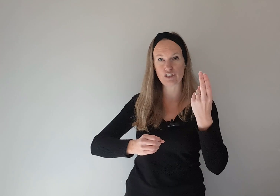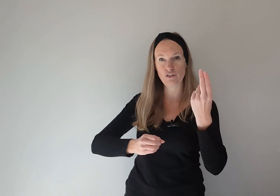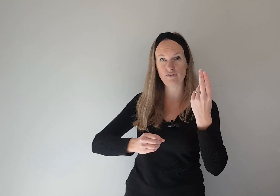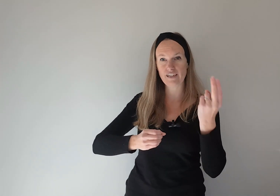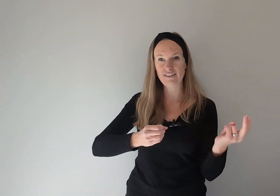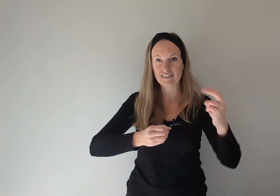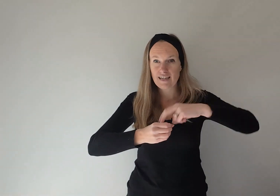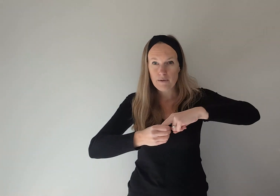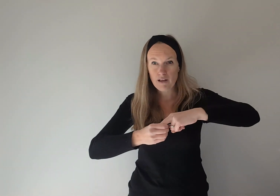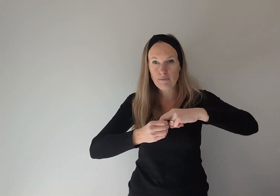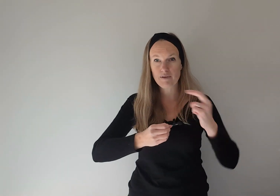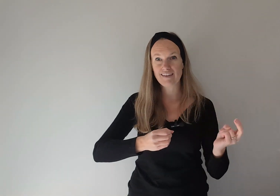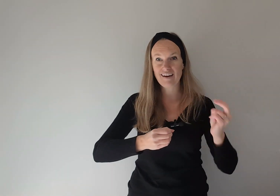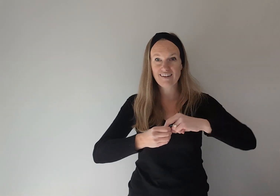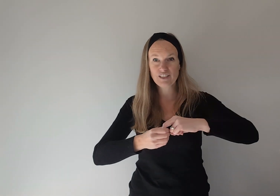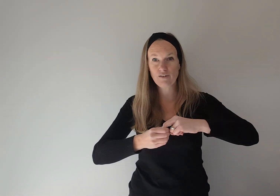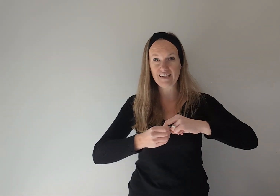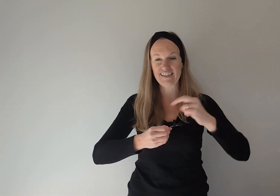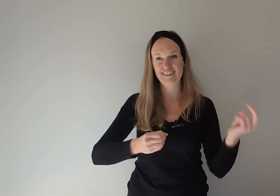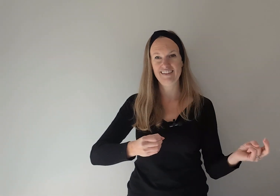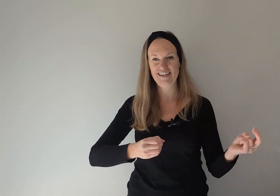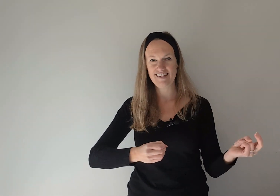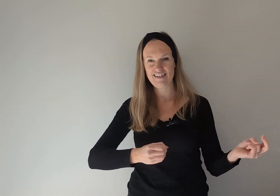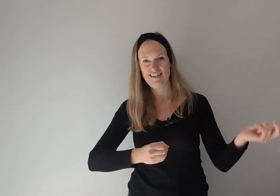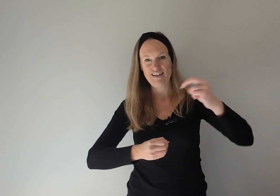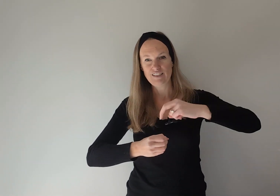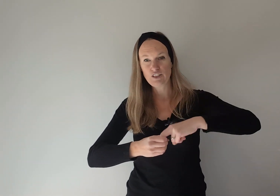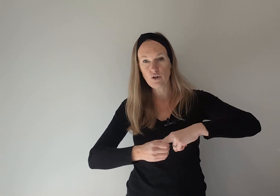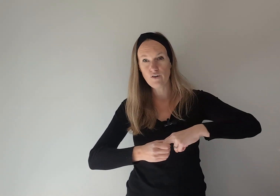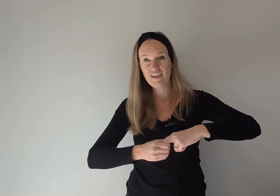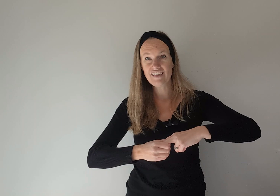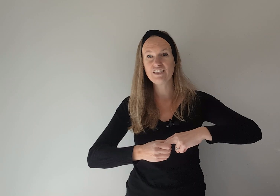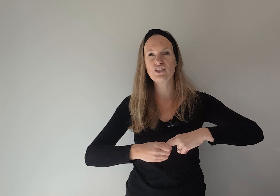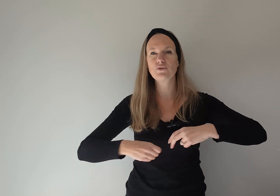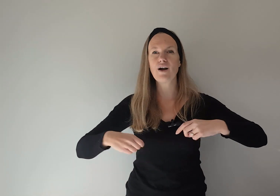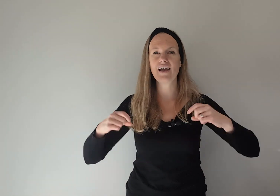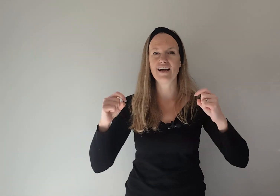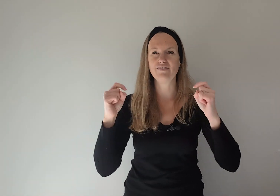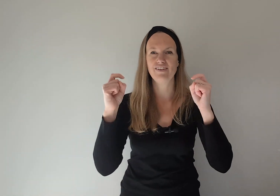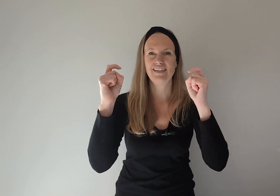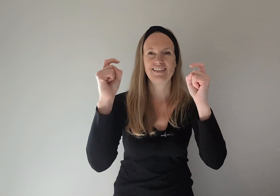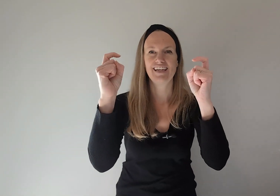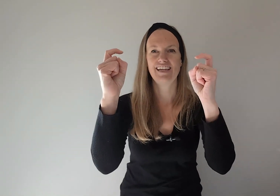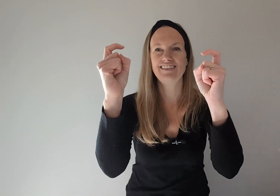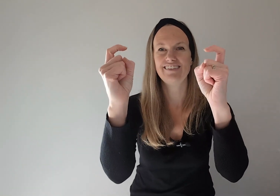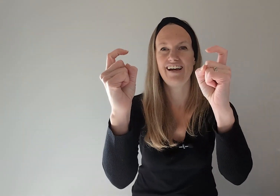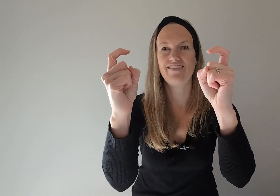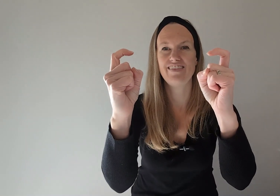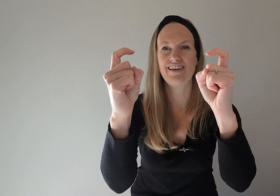2 fingers, plop them in there, join. Okay, join the triumph. Okay, so you have the